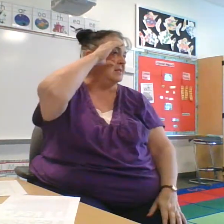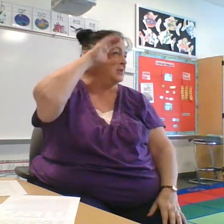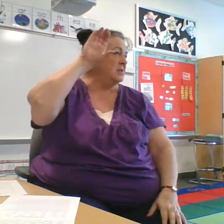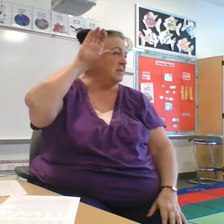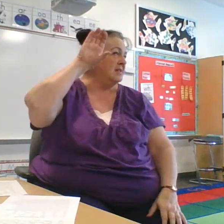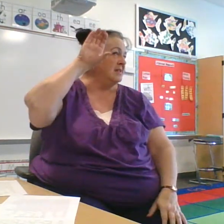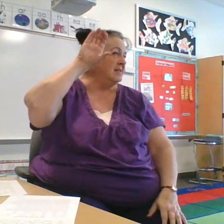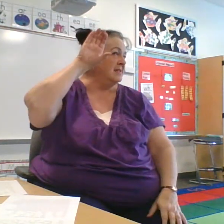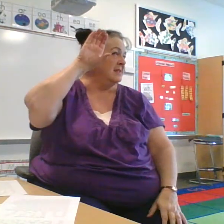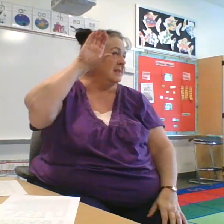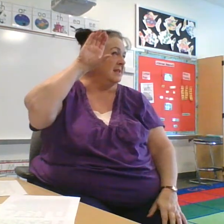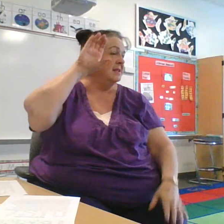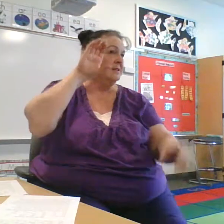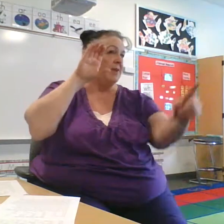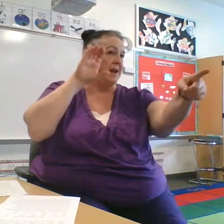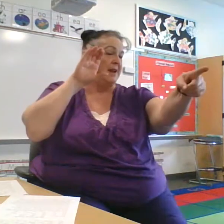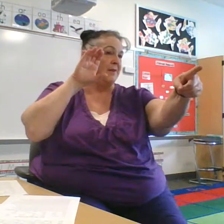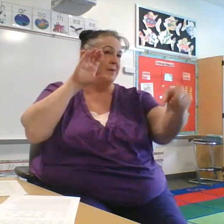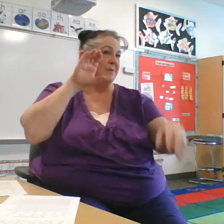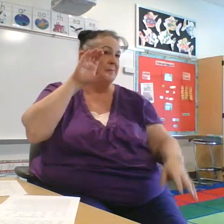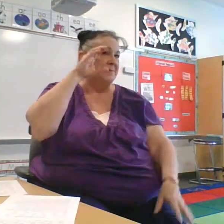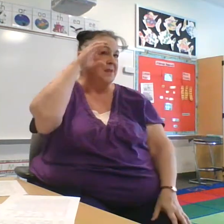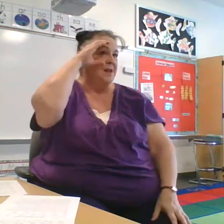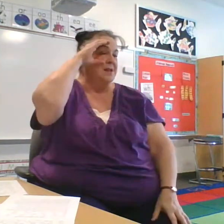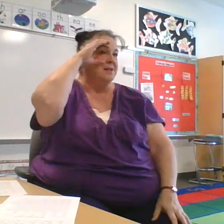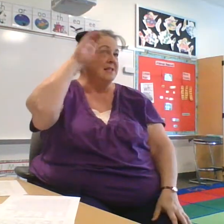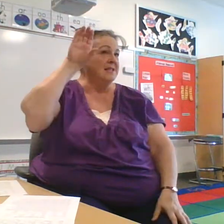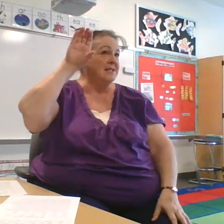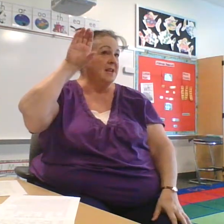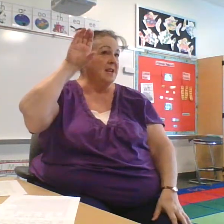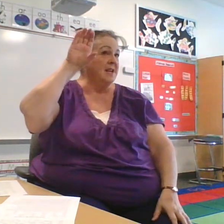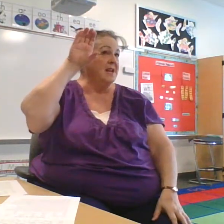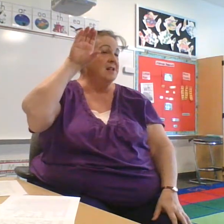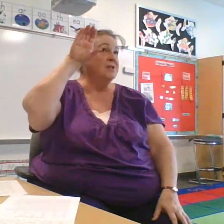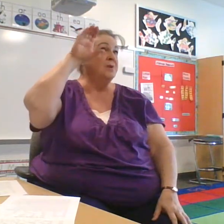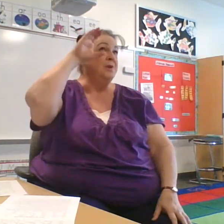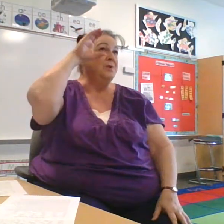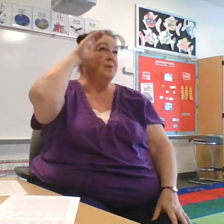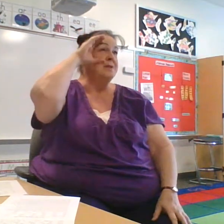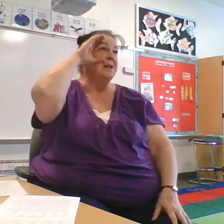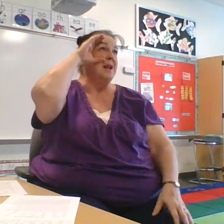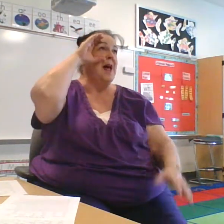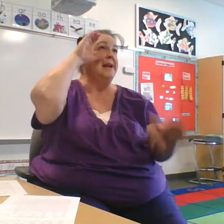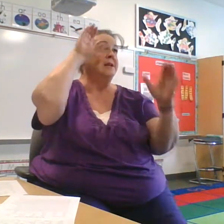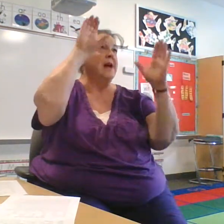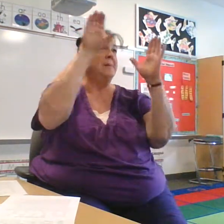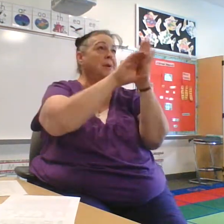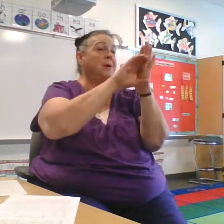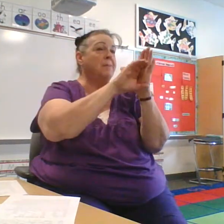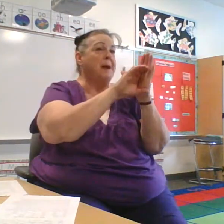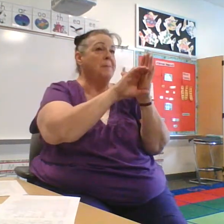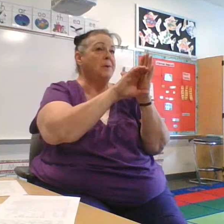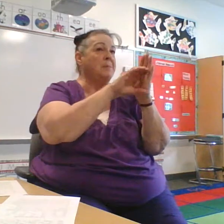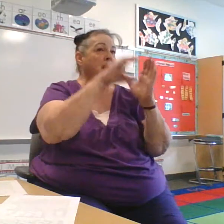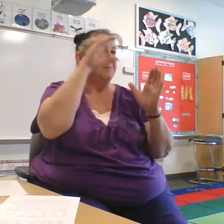just this, right hand. This is sun, so you use the light and put it on paper to make a